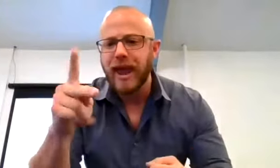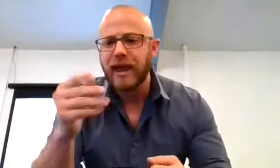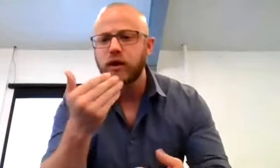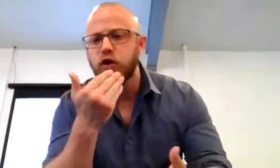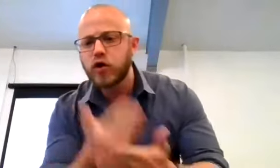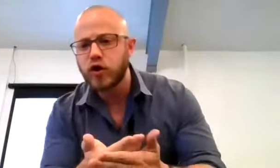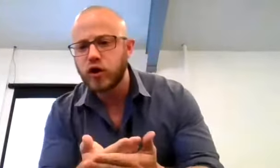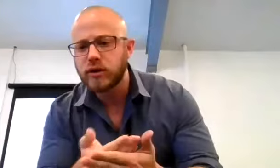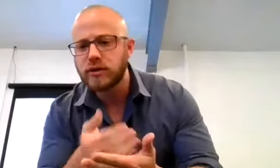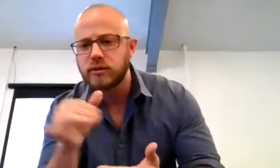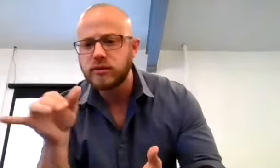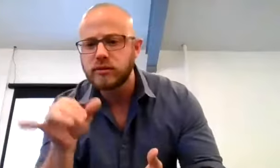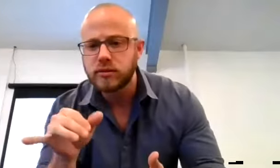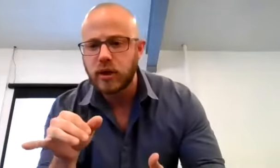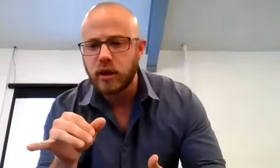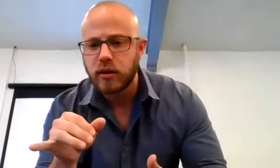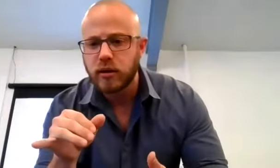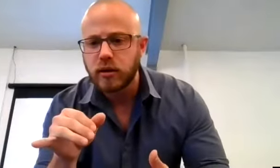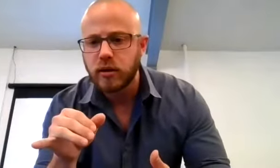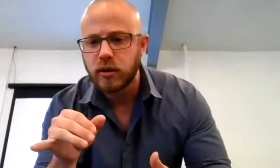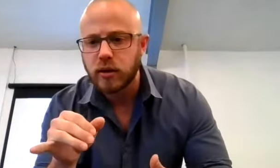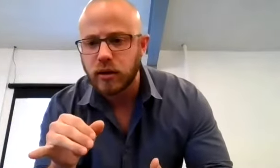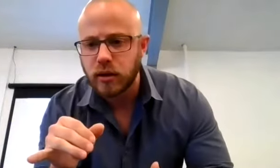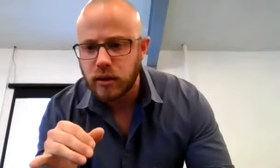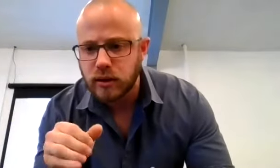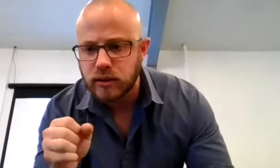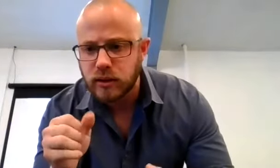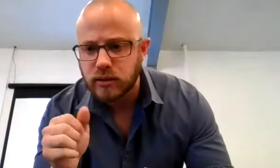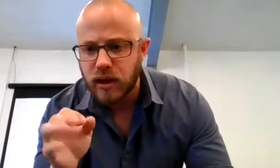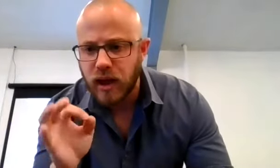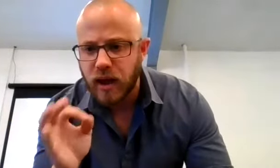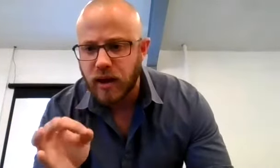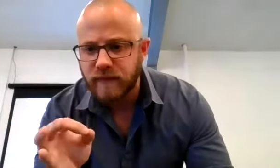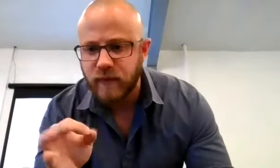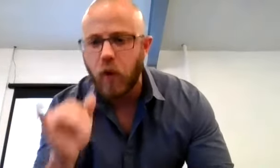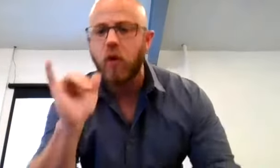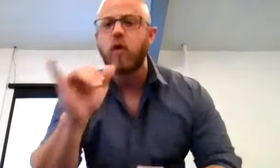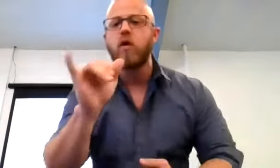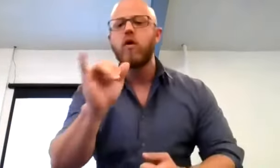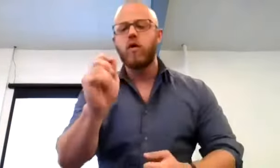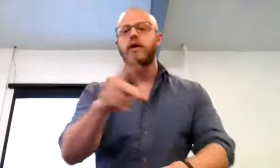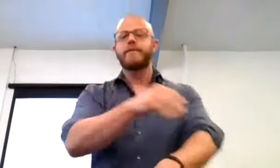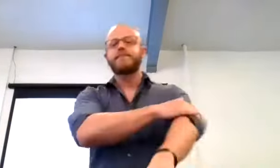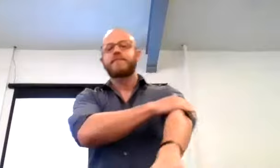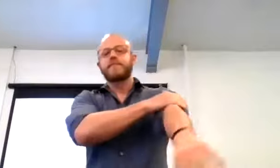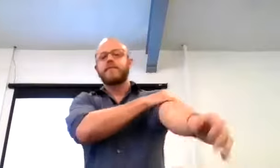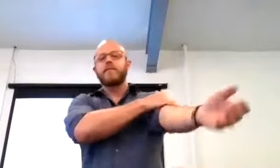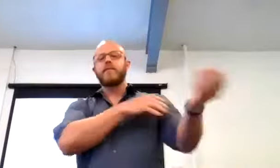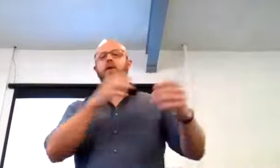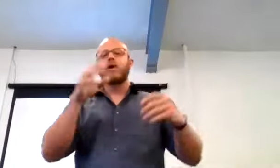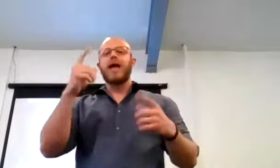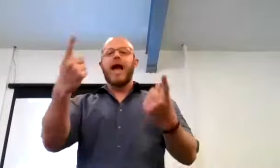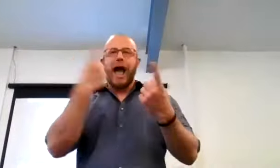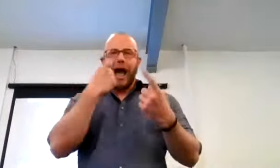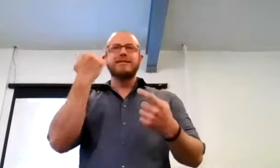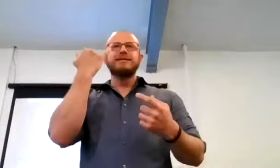signing for okay, like is it good? I'm sorry, just a second, let me read it. Okay, I understand what you're saying.